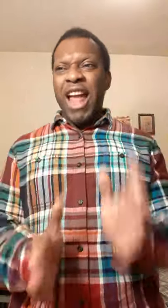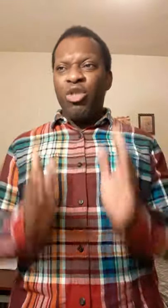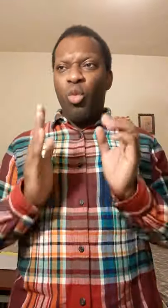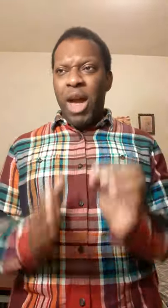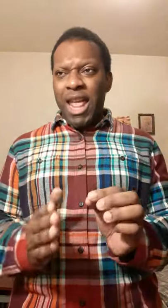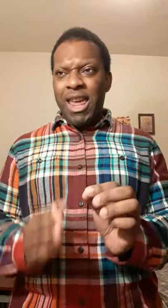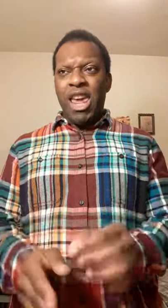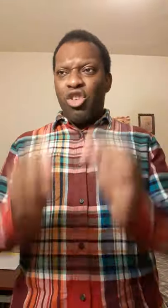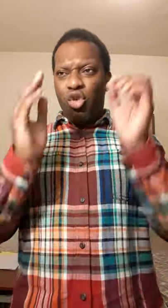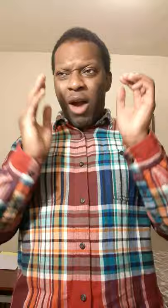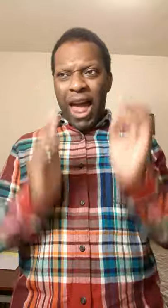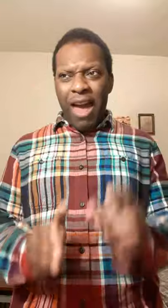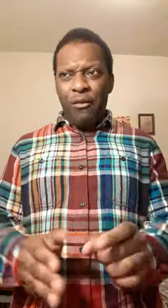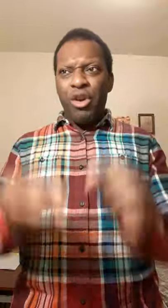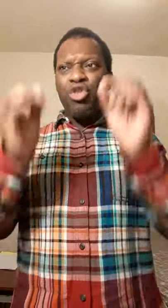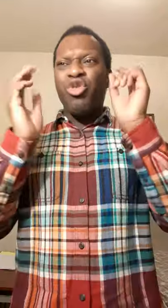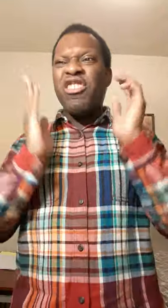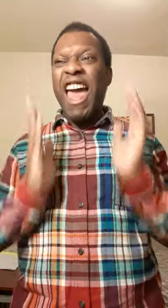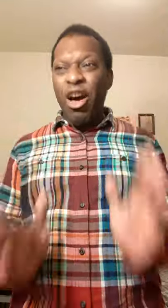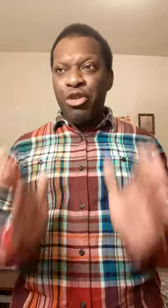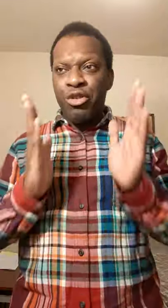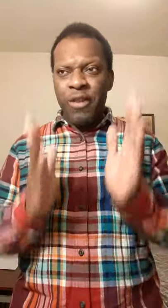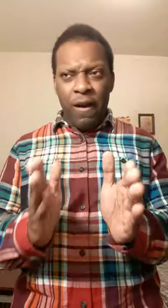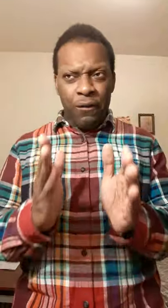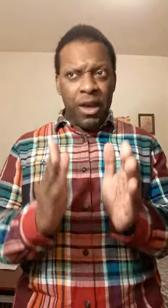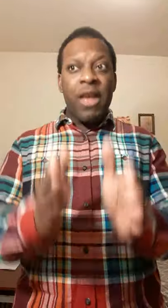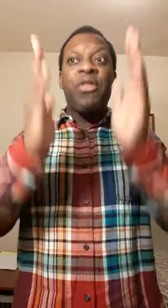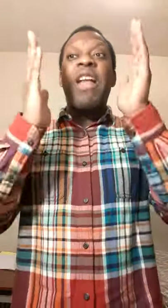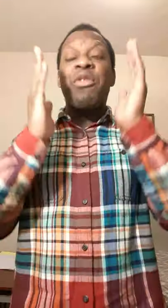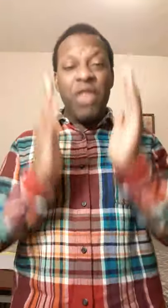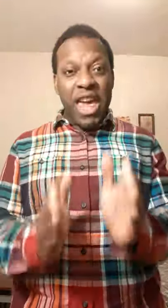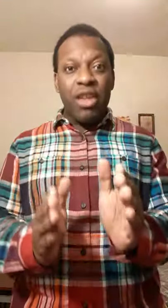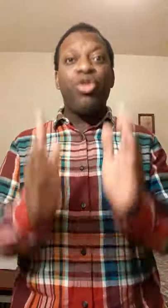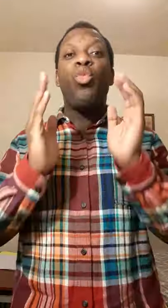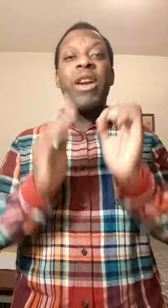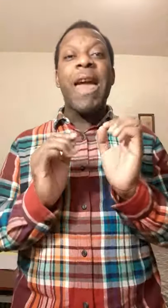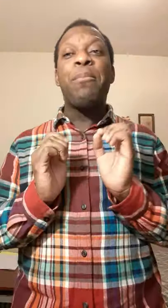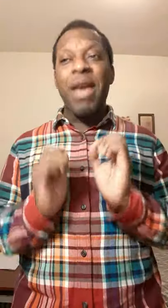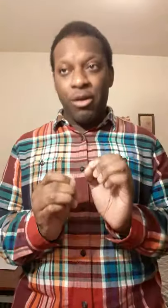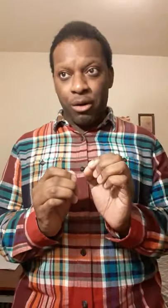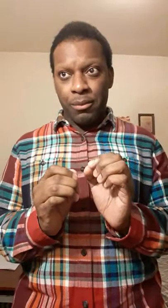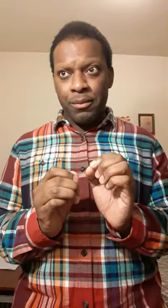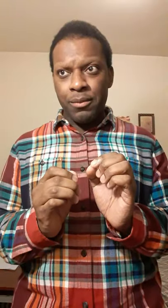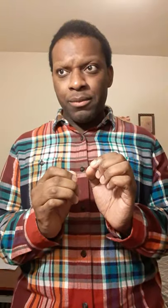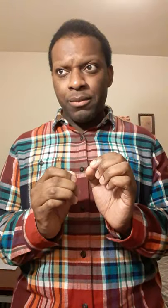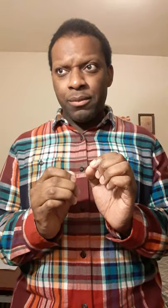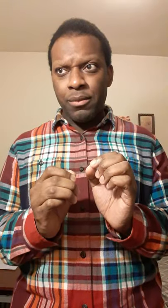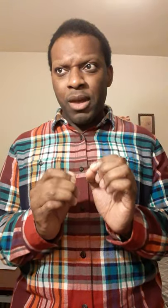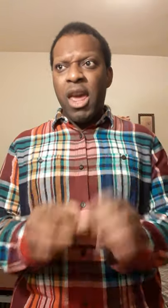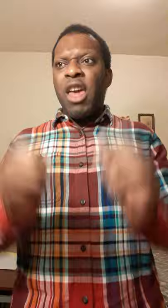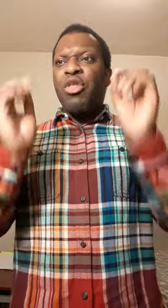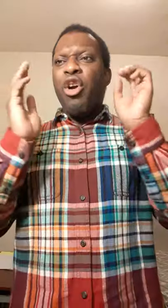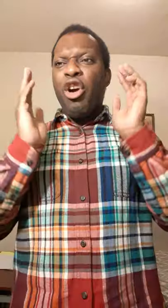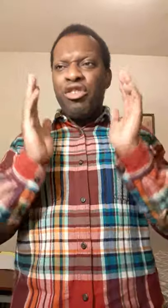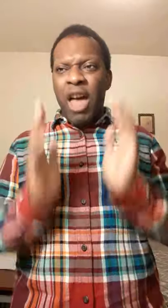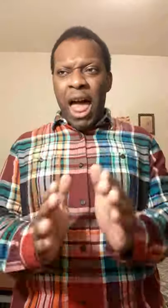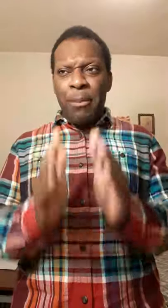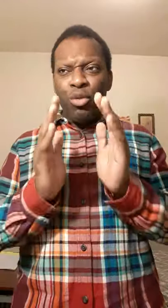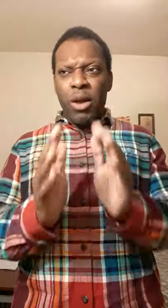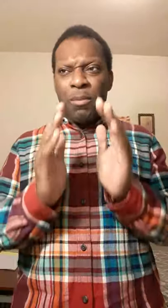That's when you have to tell yourself that things will get better. There are times when